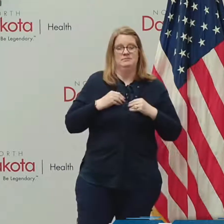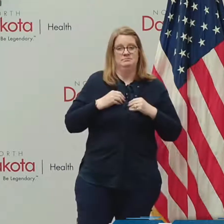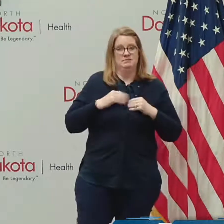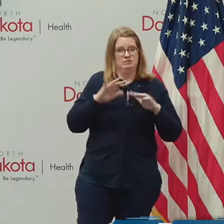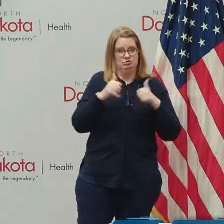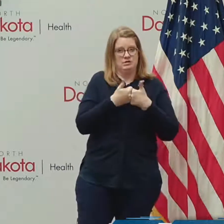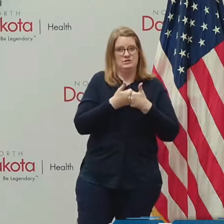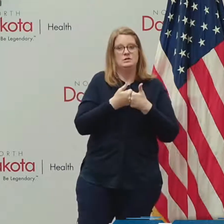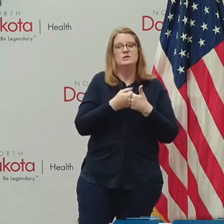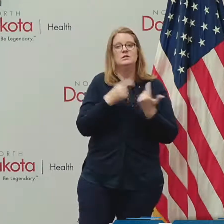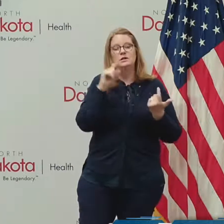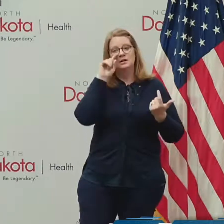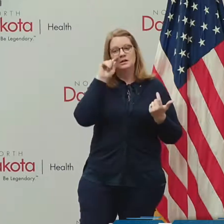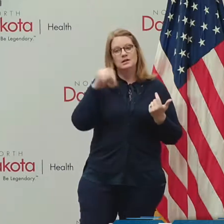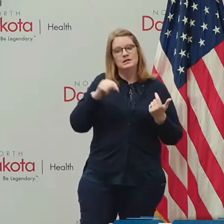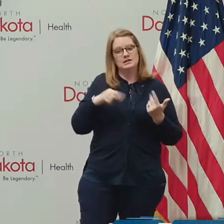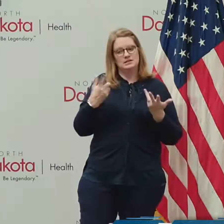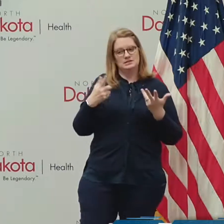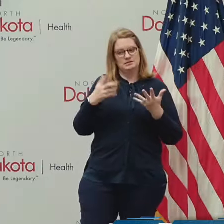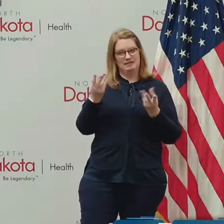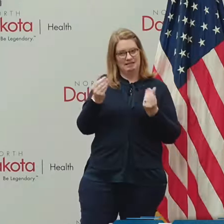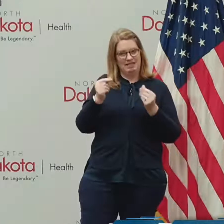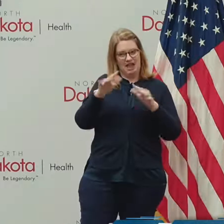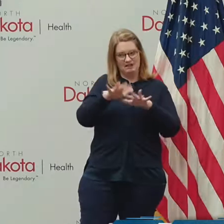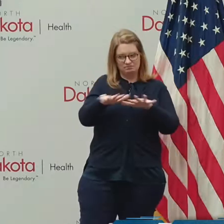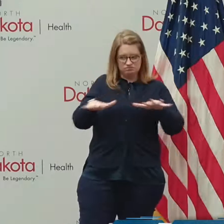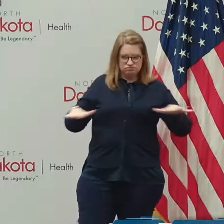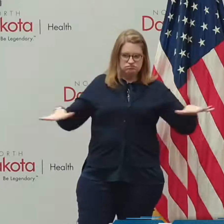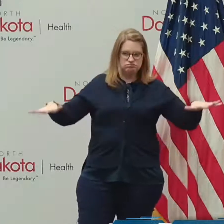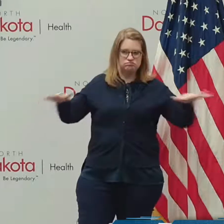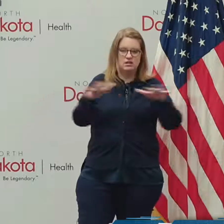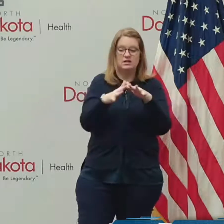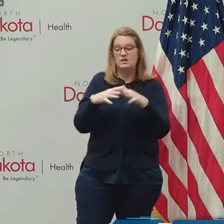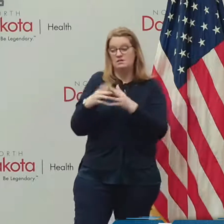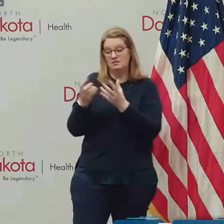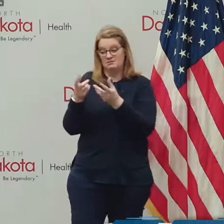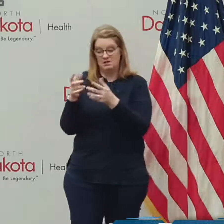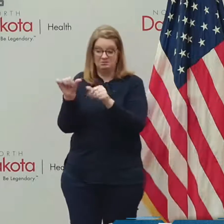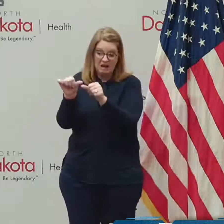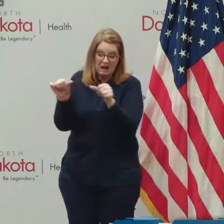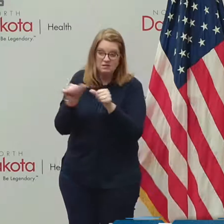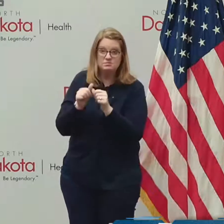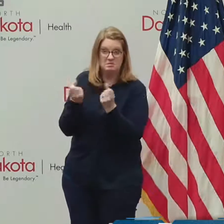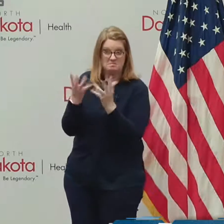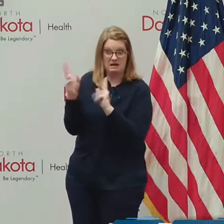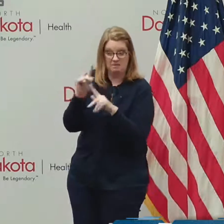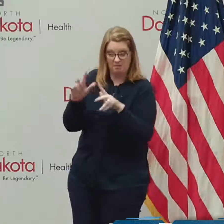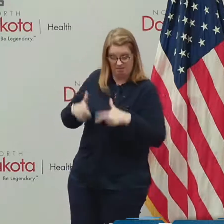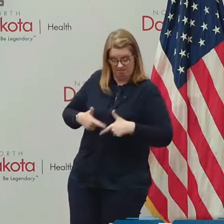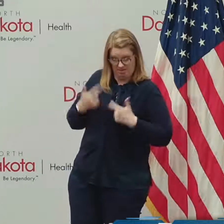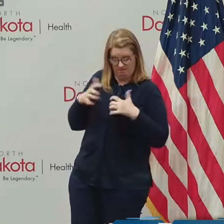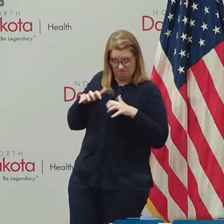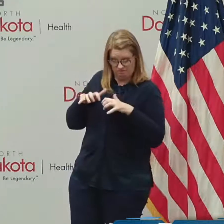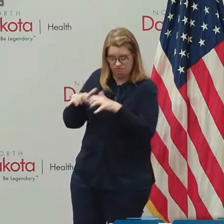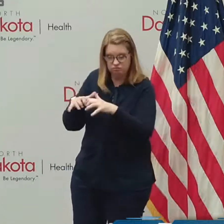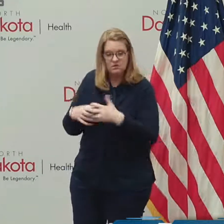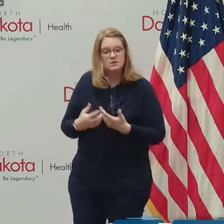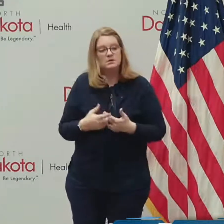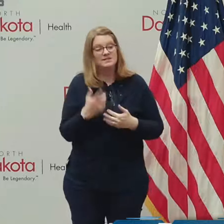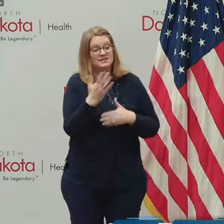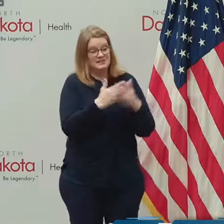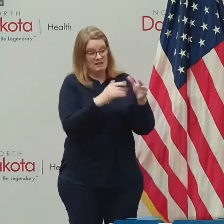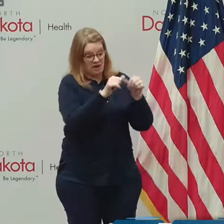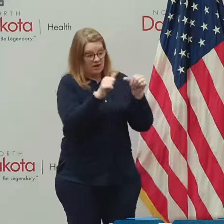diverse land and diverse people. We've got areas that are densely populated. We've got areas that are vast farm fields